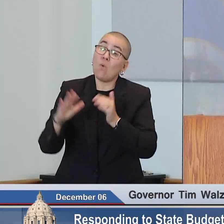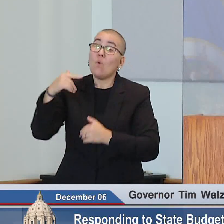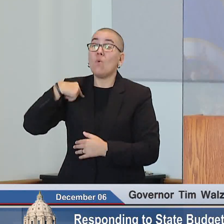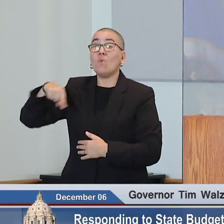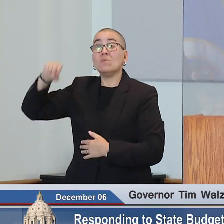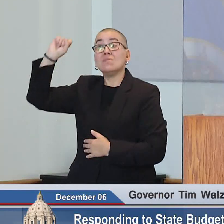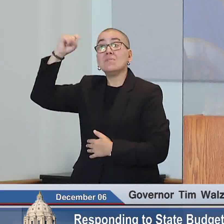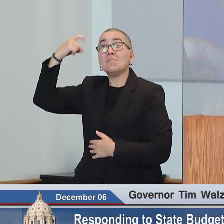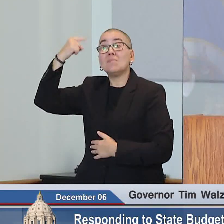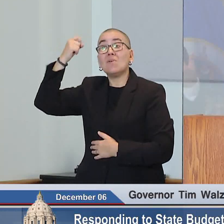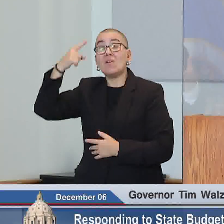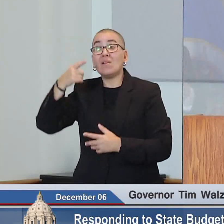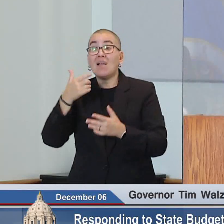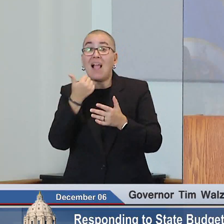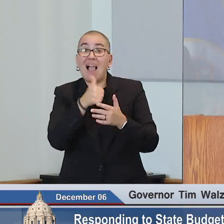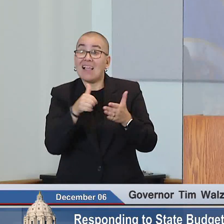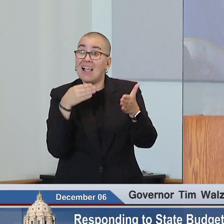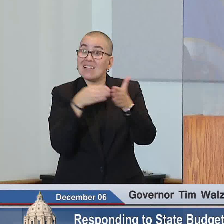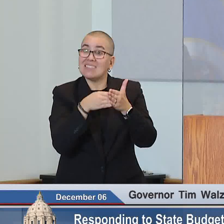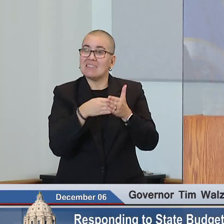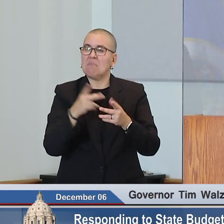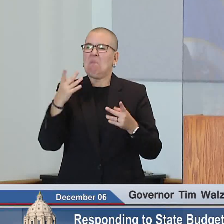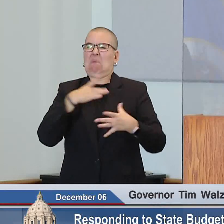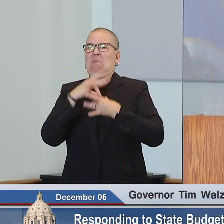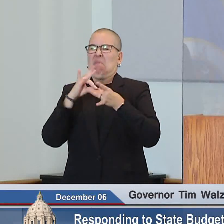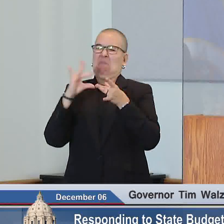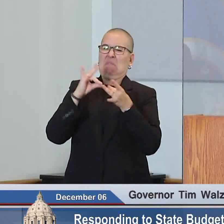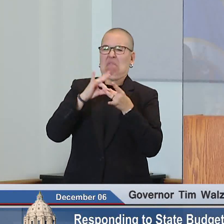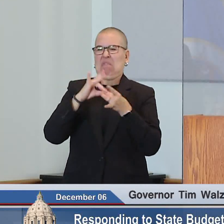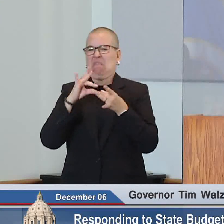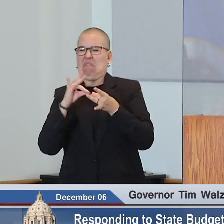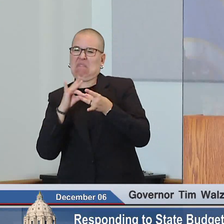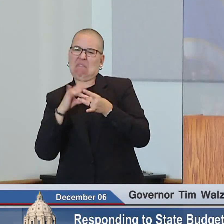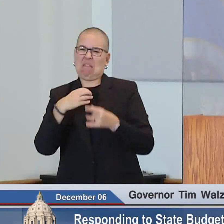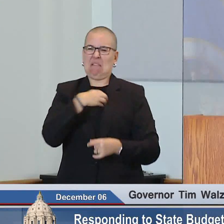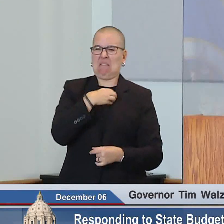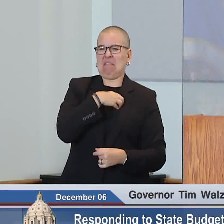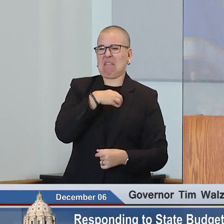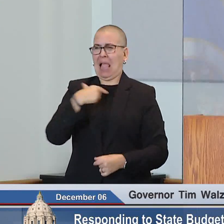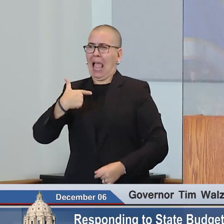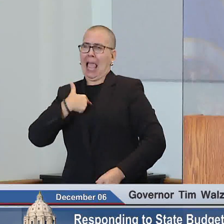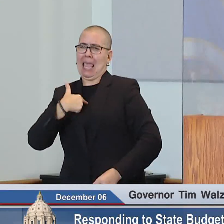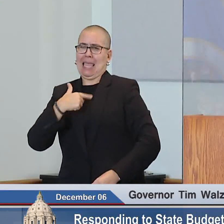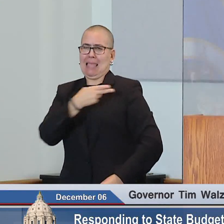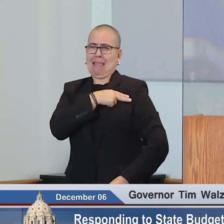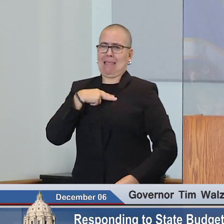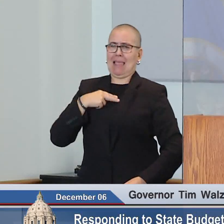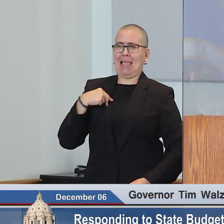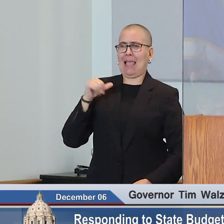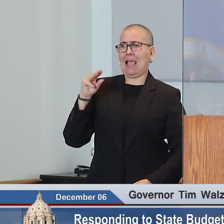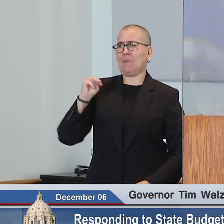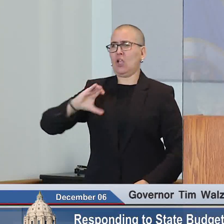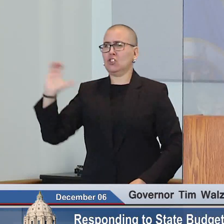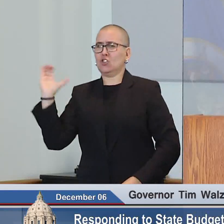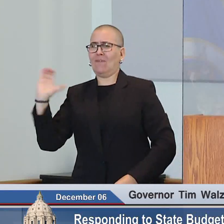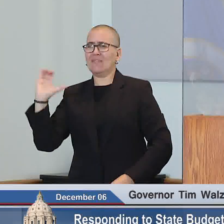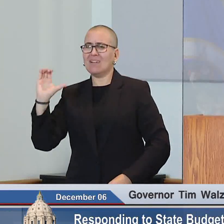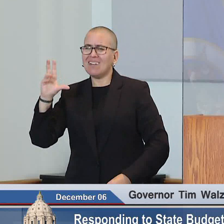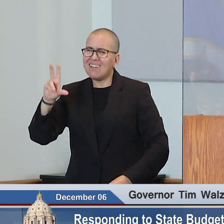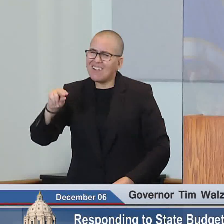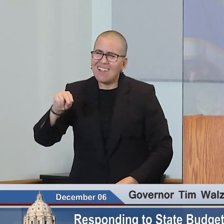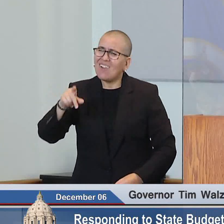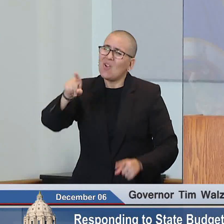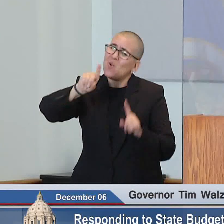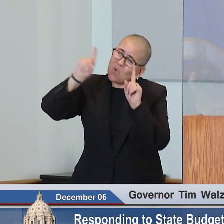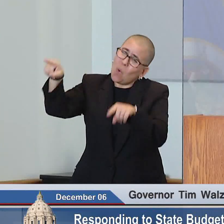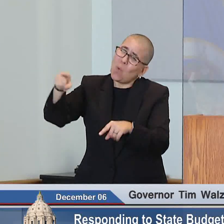type of investments and then crow about their fiscally conservative need to go back and stand in front of their county commissioners and their city councils who have to